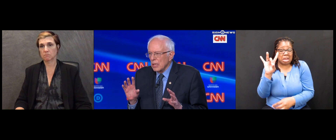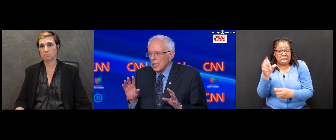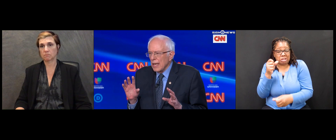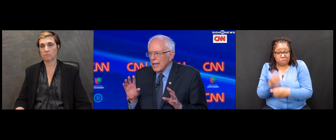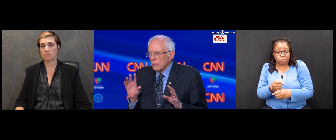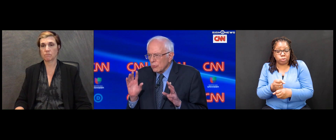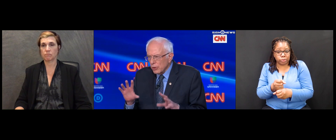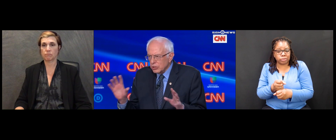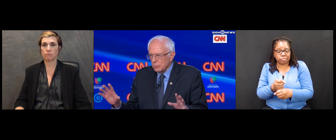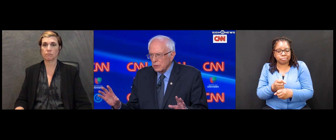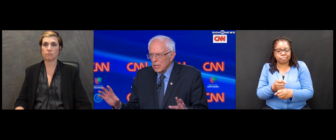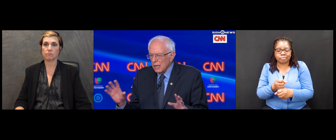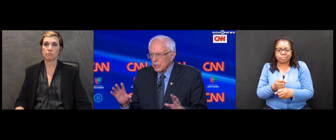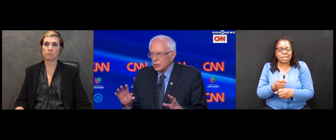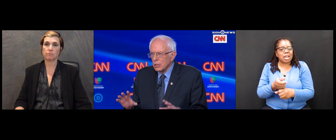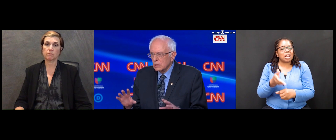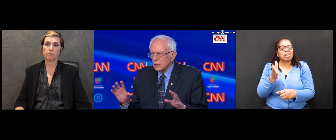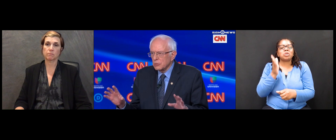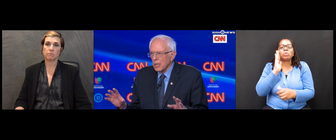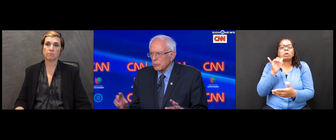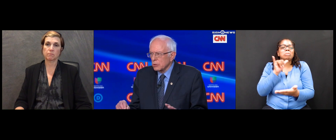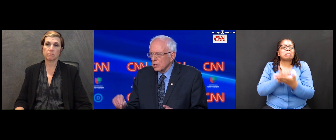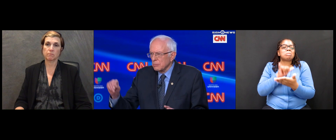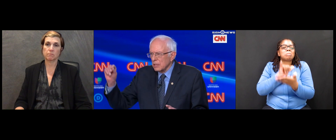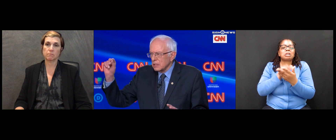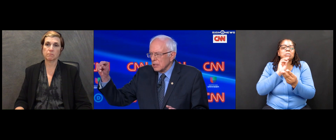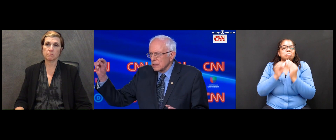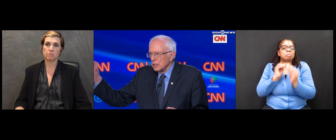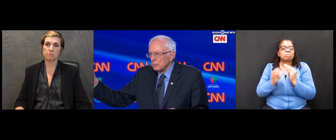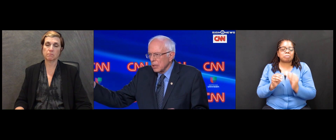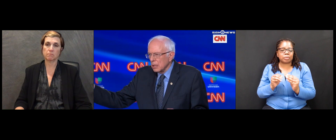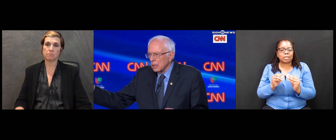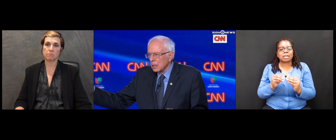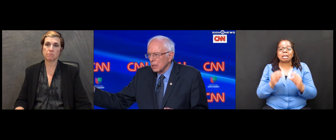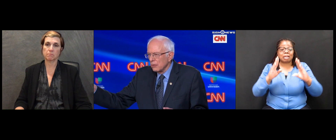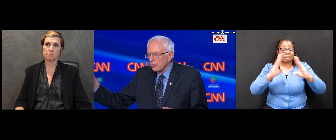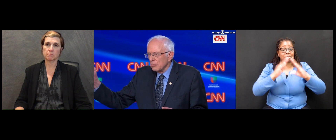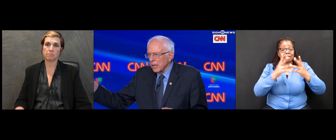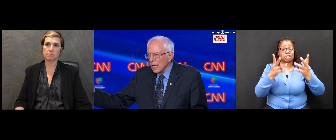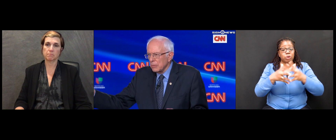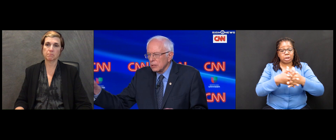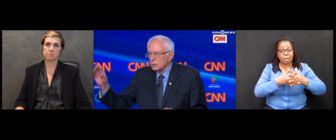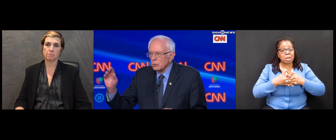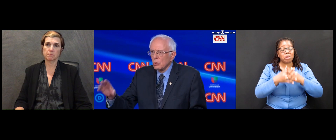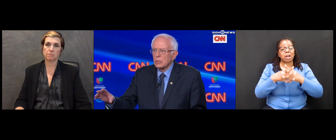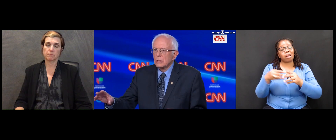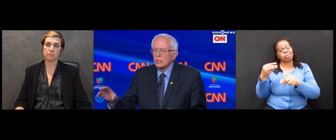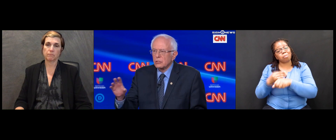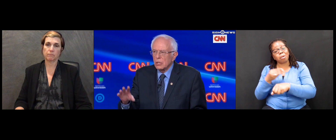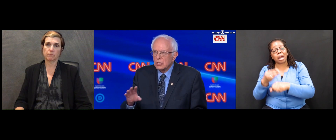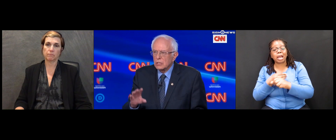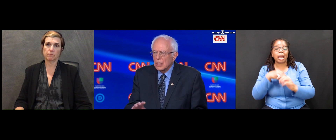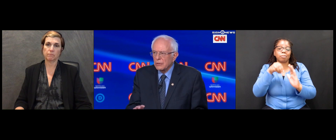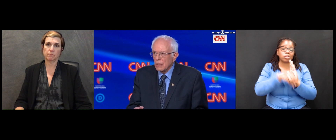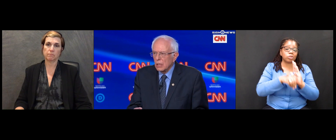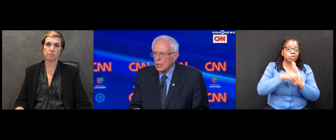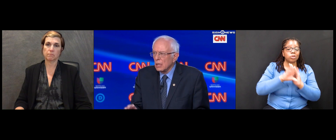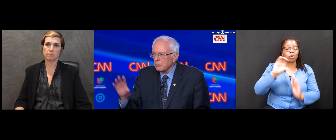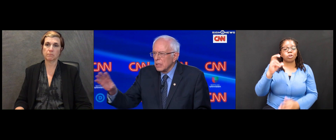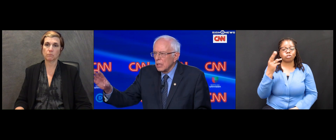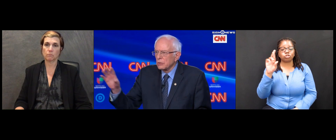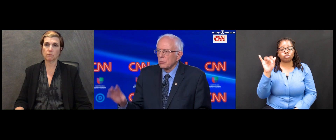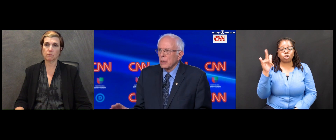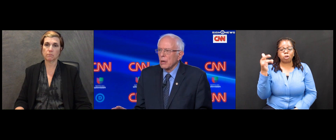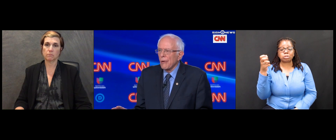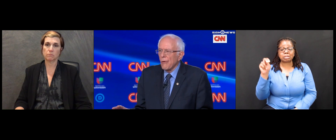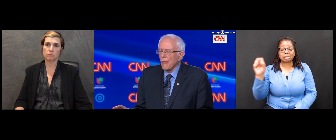be irreversible damage done to this planet. We're talking about cities in America, from Miami to New Orleans to Charleston, South Carolina,